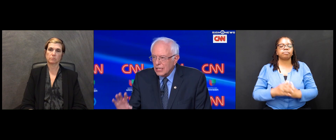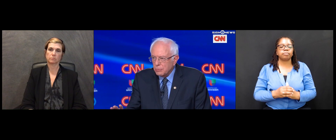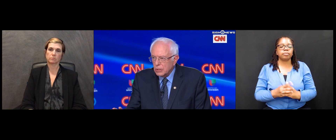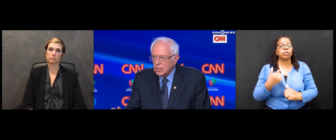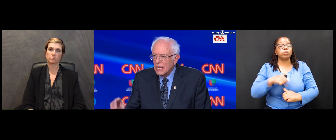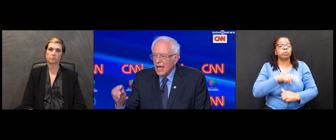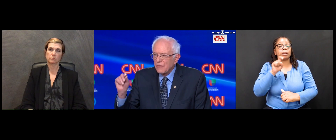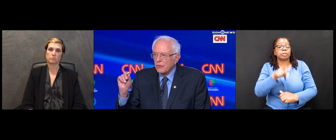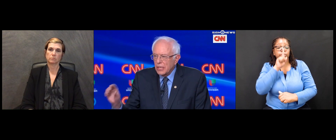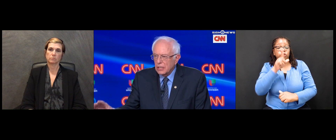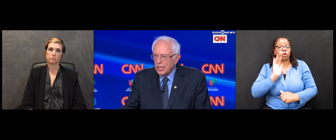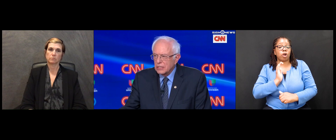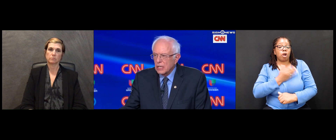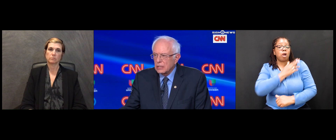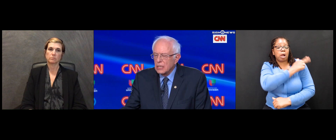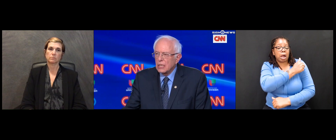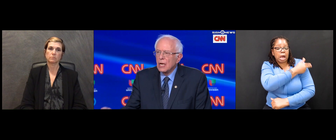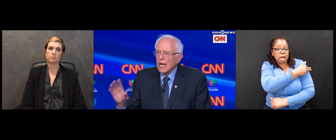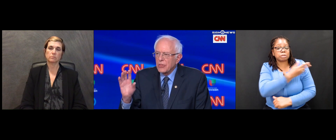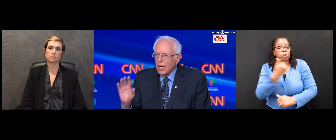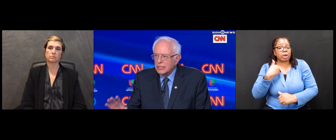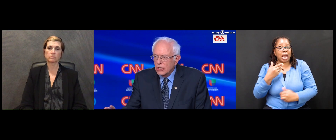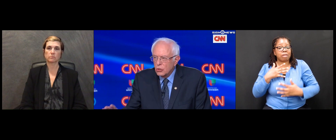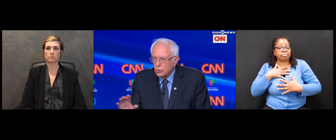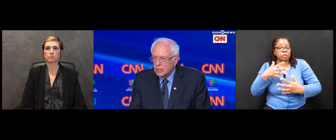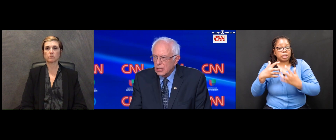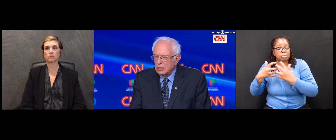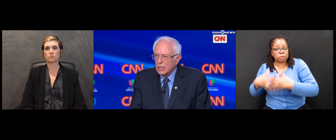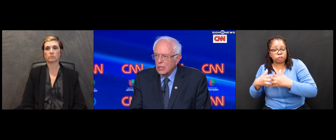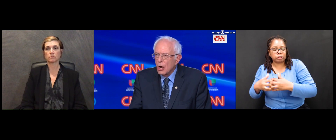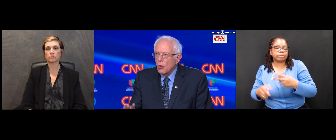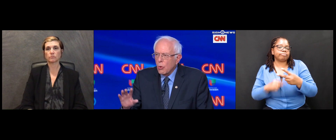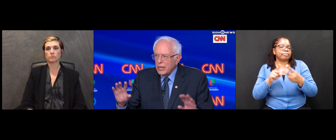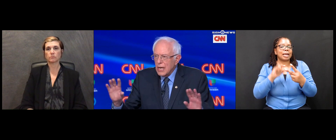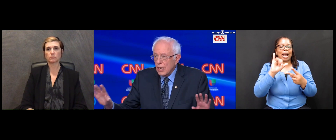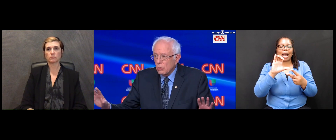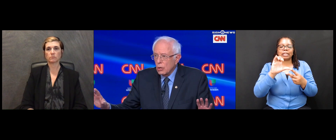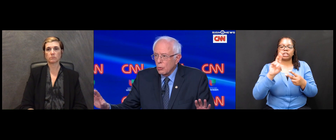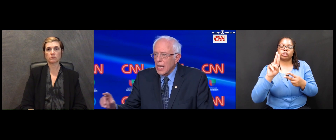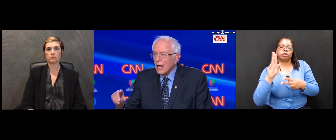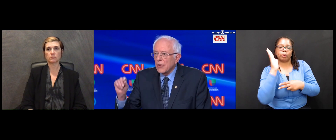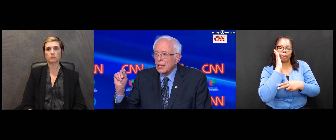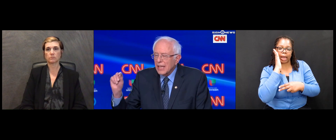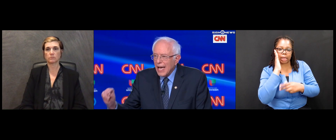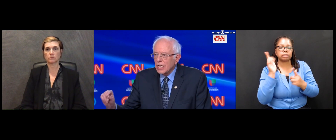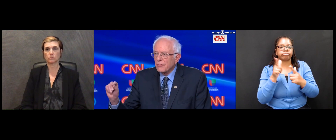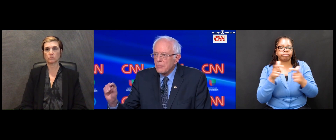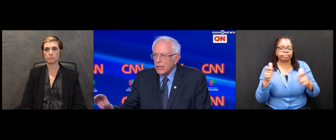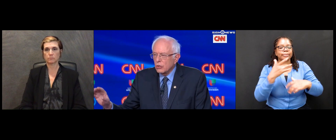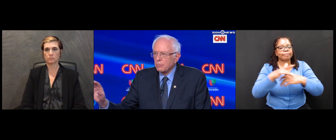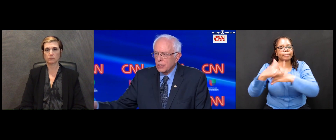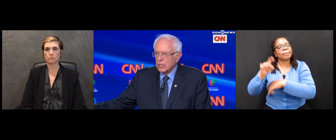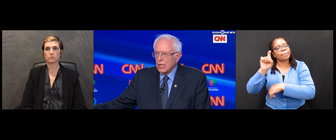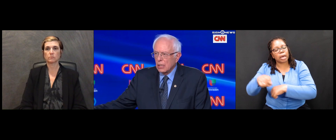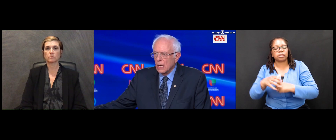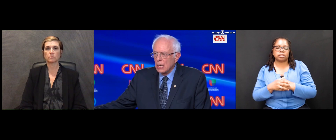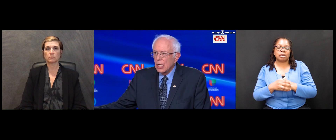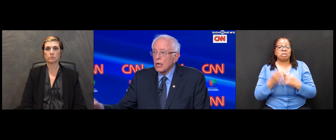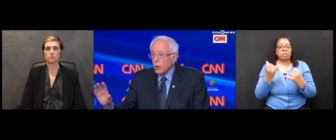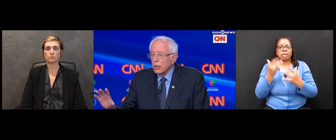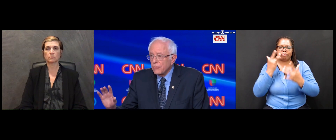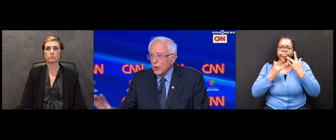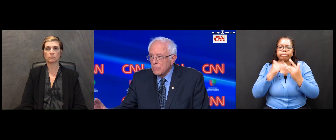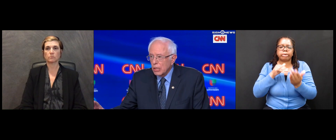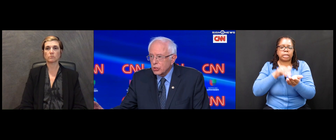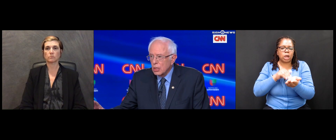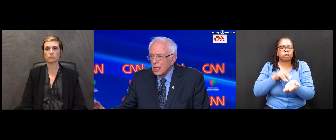our hospitals have the ventilators that they need, have the ICU units that they need. Right now, we have a lack of medical personnel, and